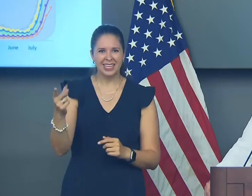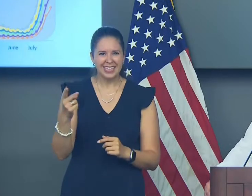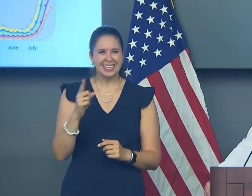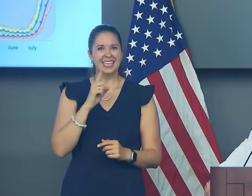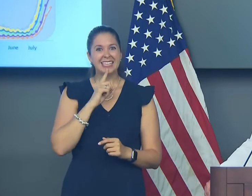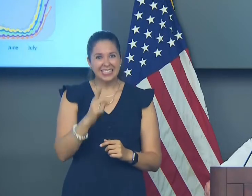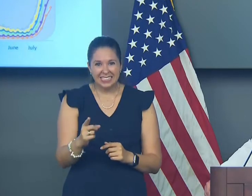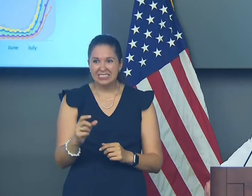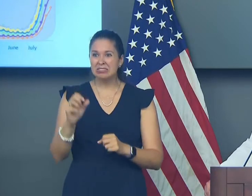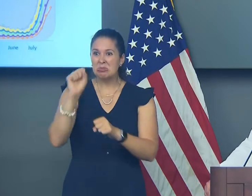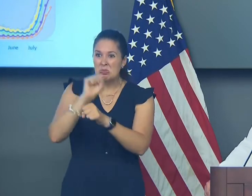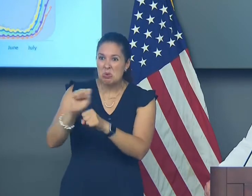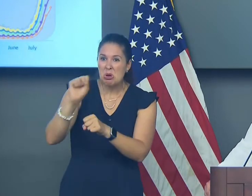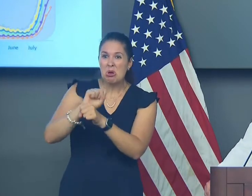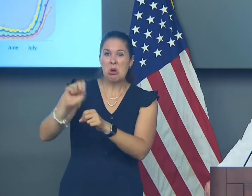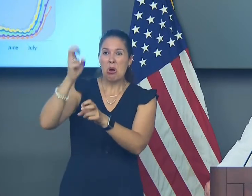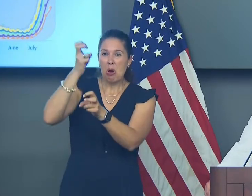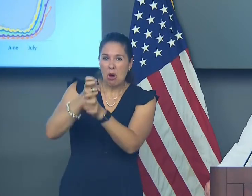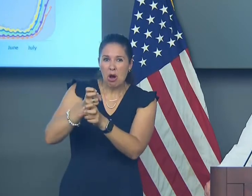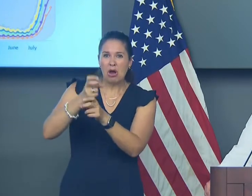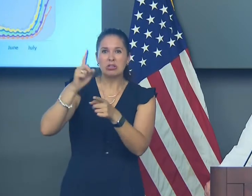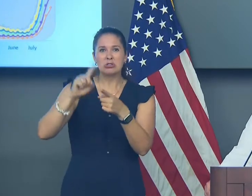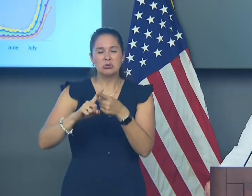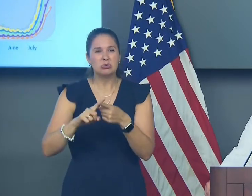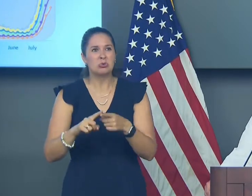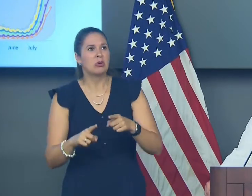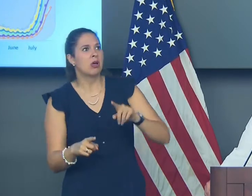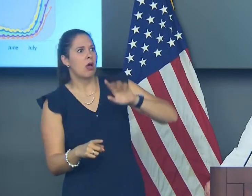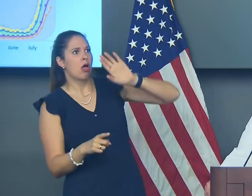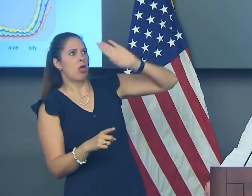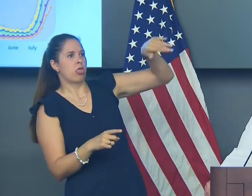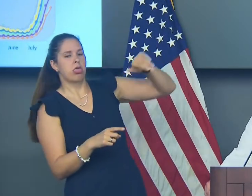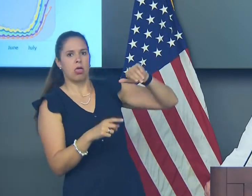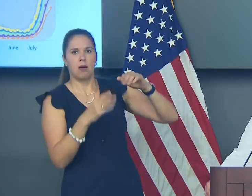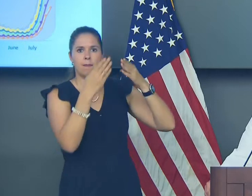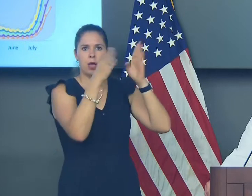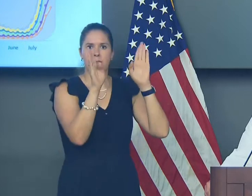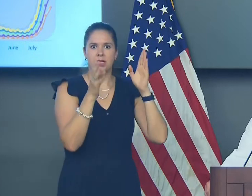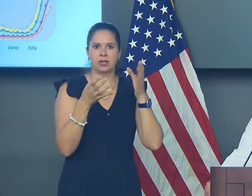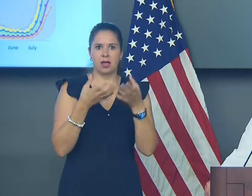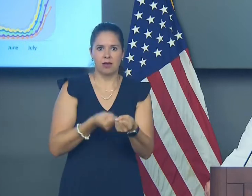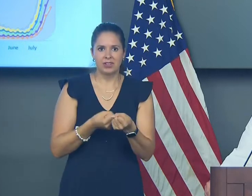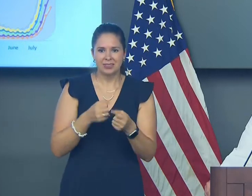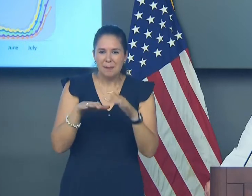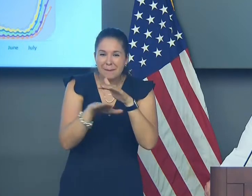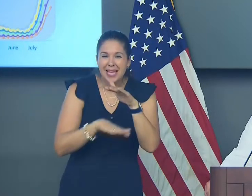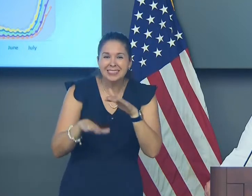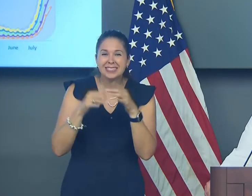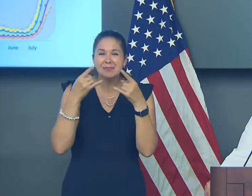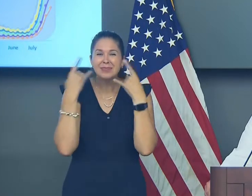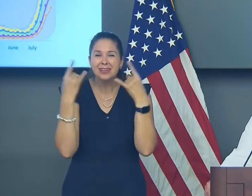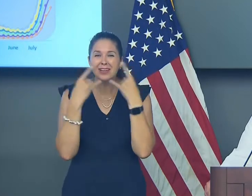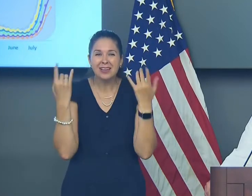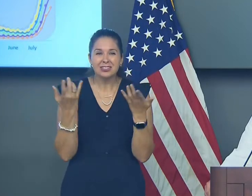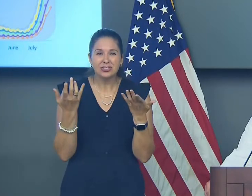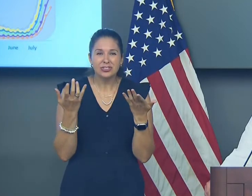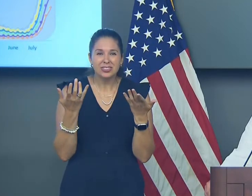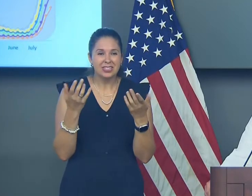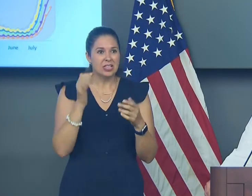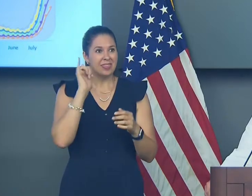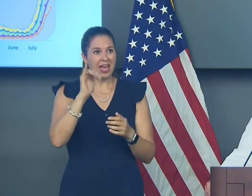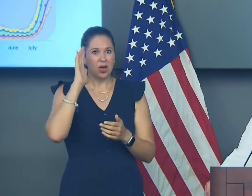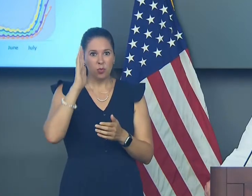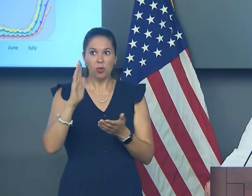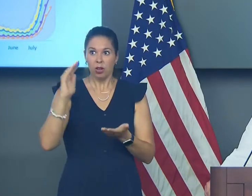way to undermine public confidence in the basic mitigation measures that will slow transmission